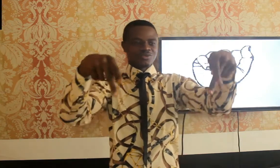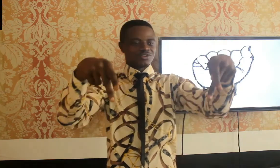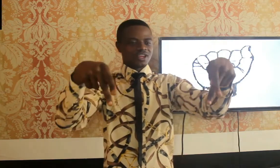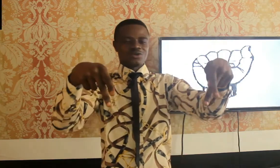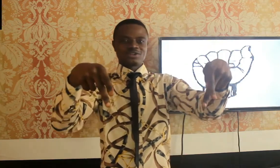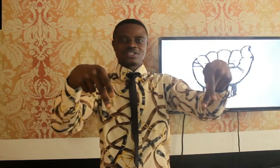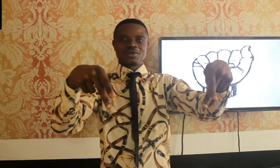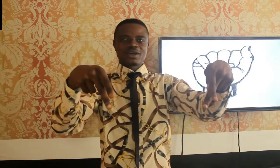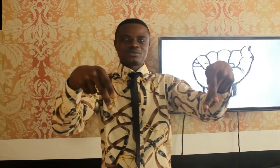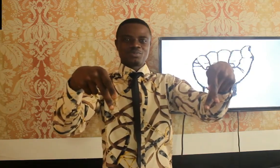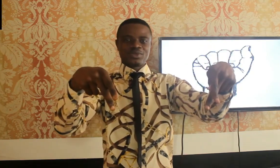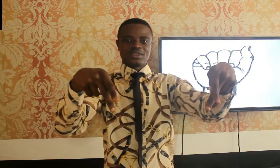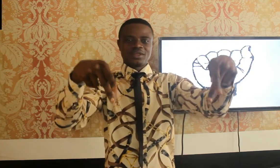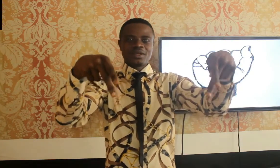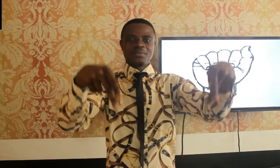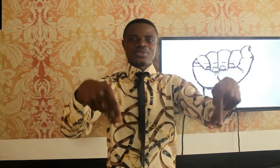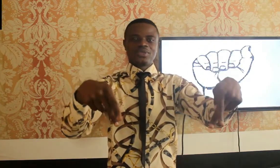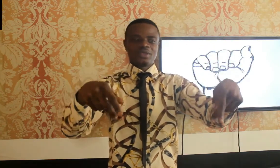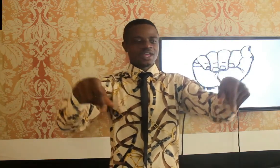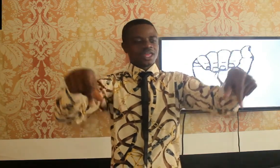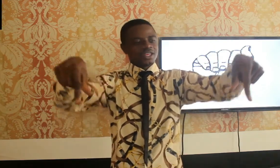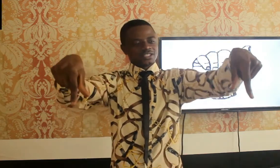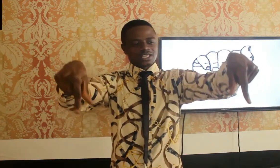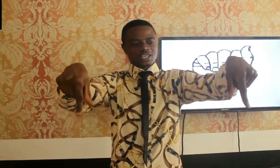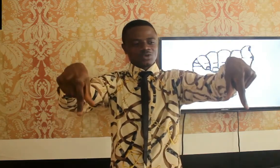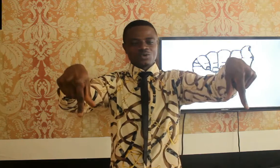move it downwards, it becomes P. And this is Q.